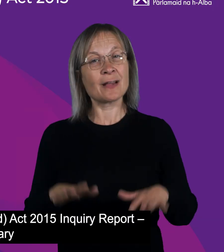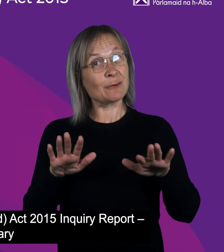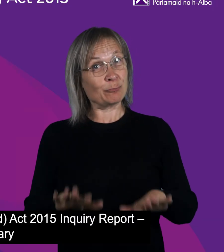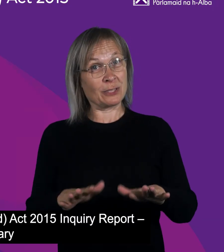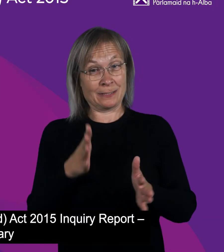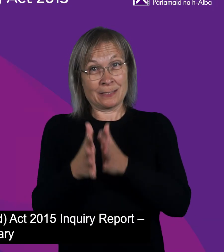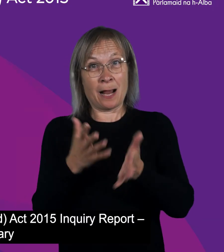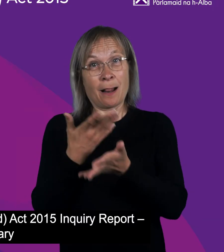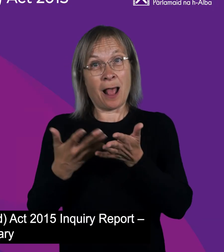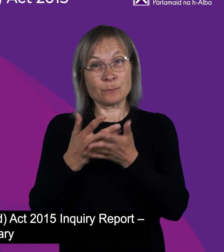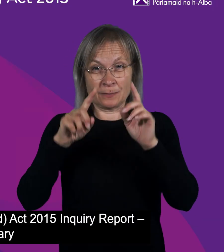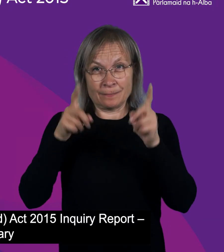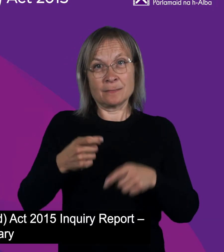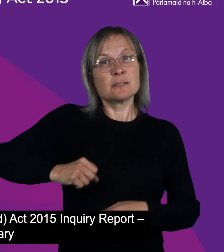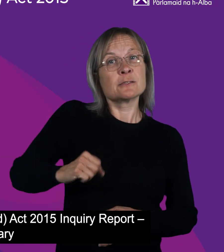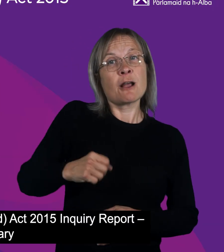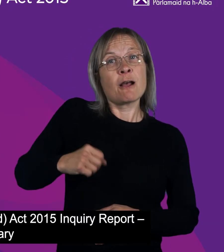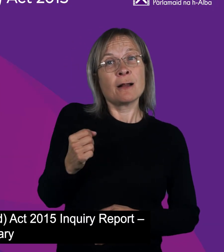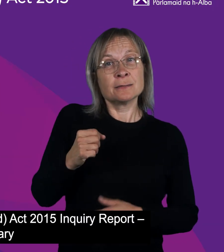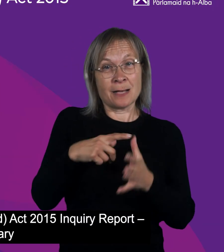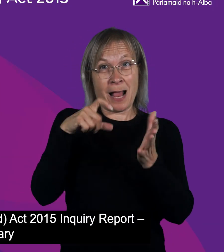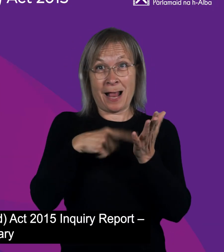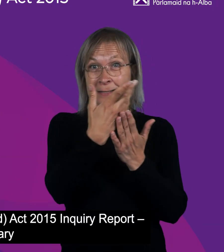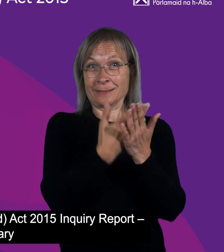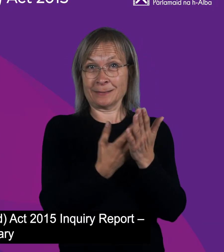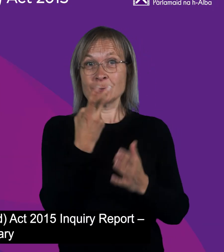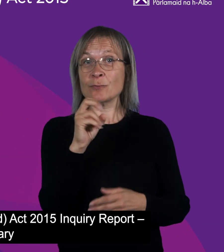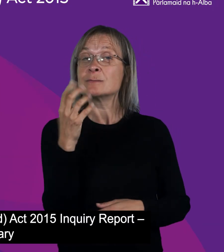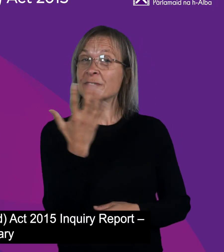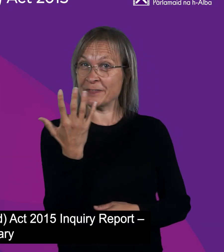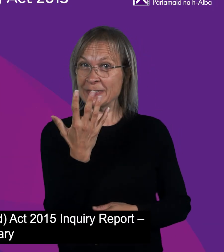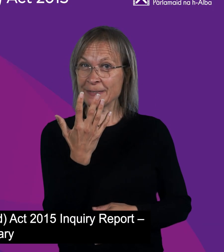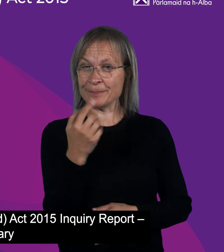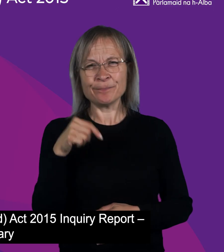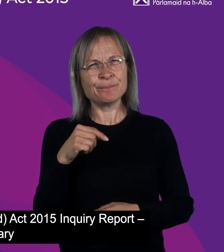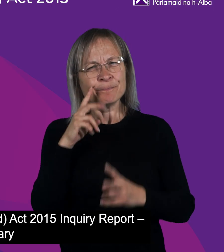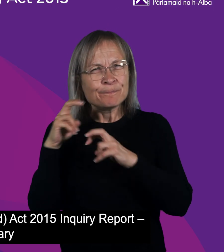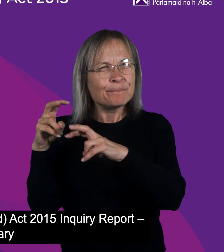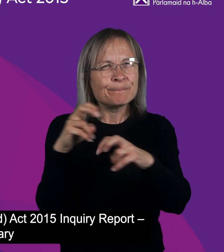British Sign Language Scotland Act 2015 Inquiry Report. Summary.